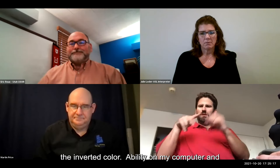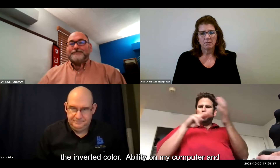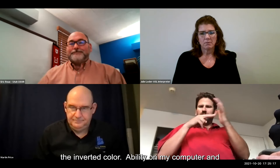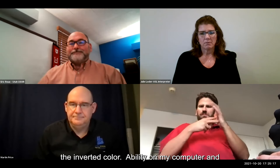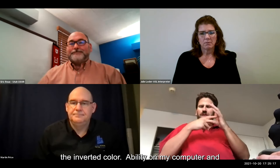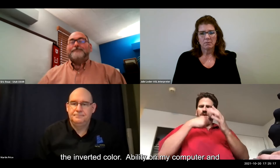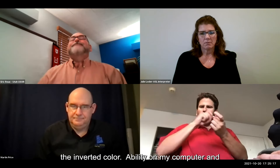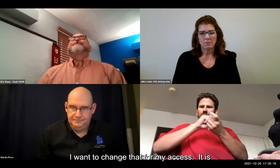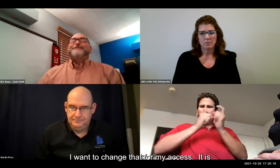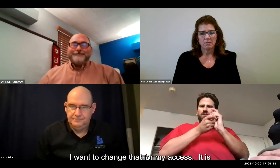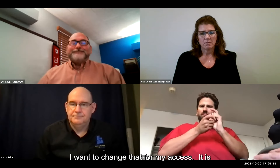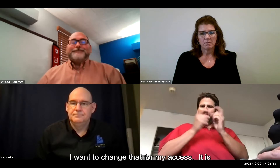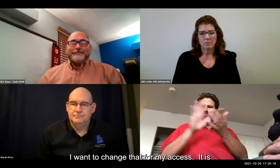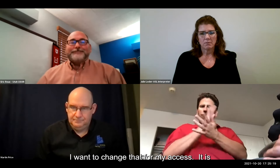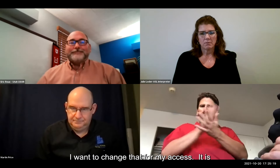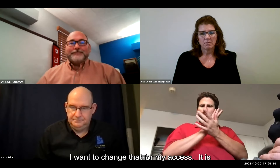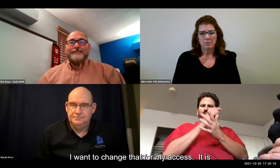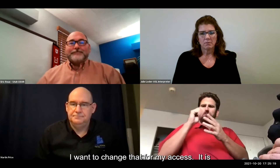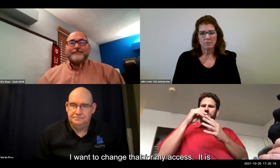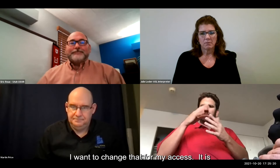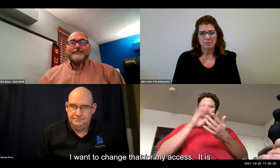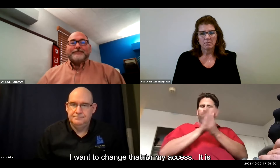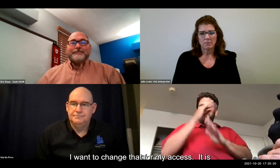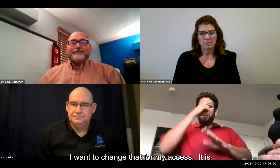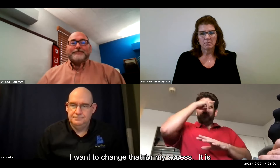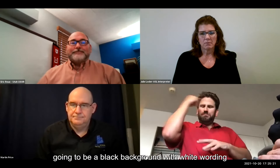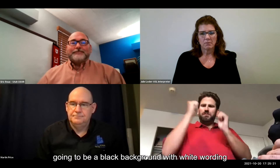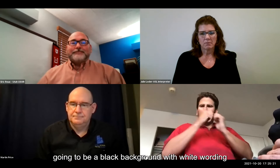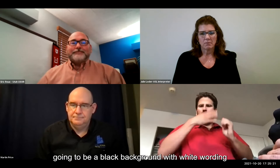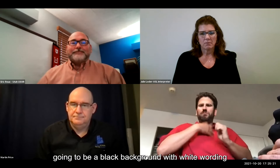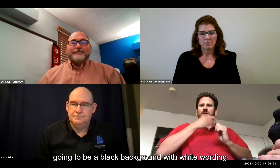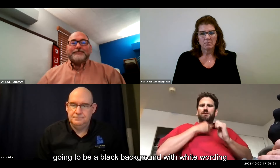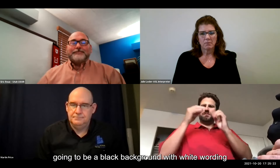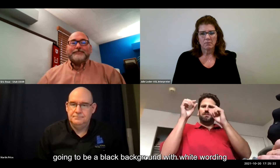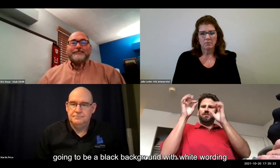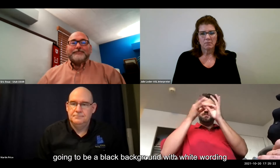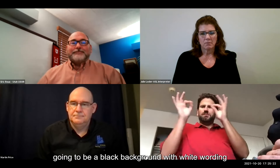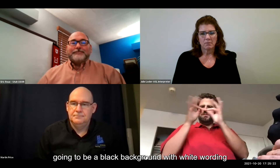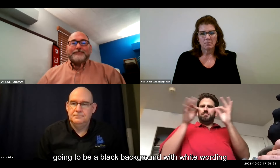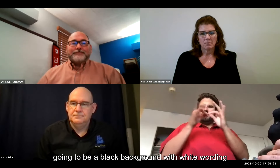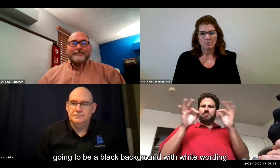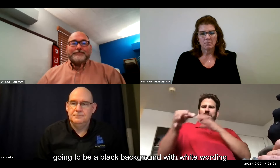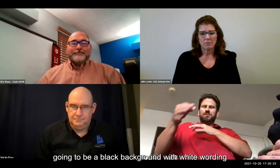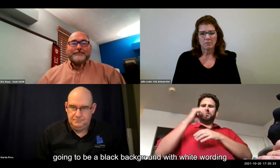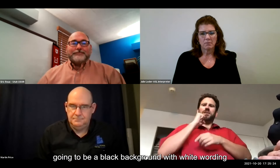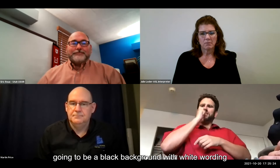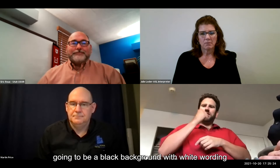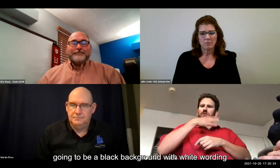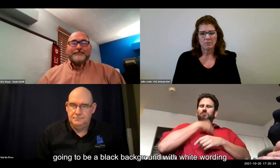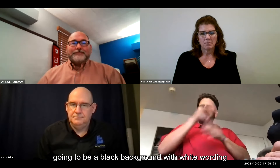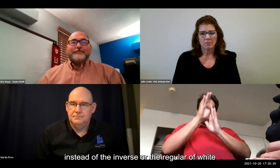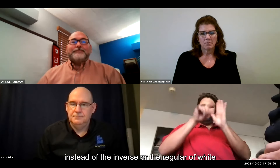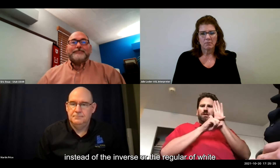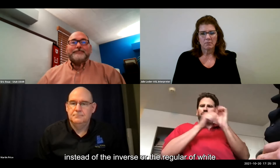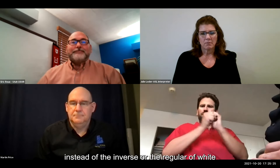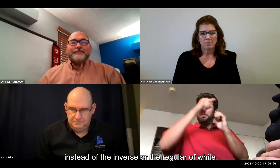inverted color ability on my computer, and I want to be able to change that for my access. It's going to be a black background with white